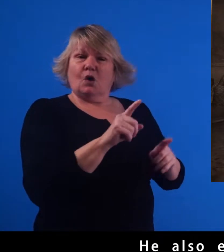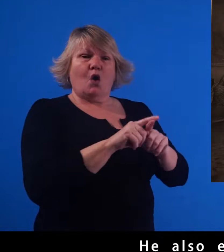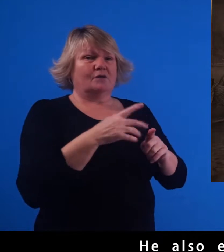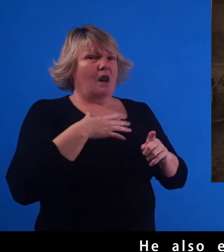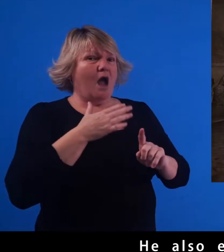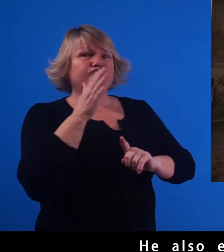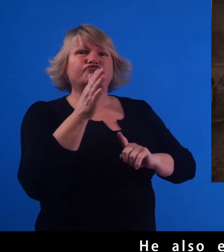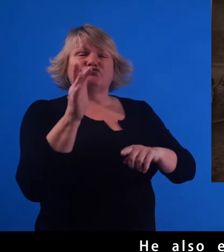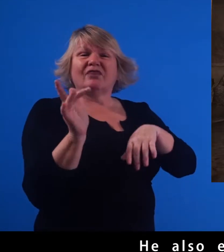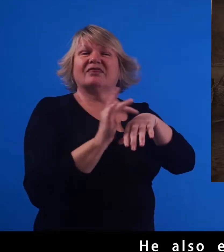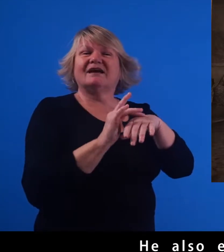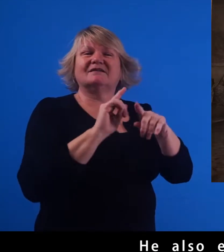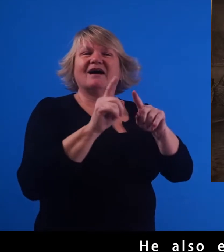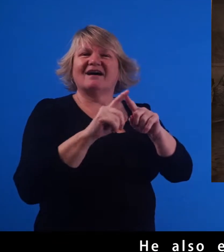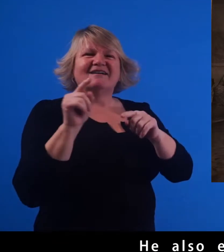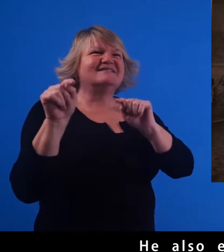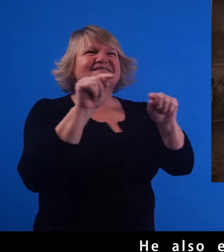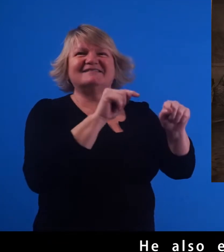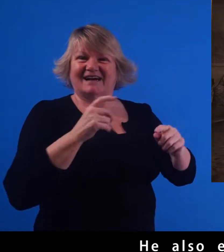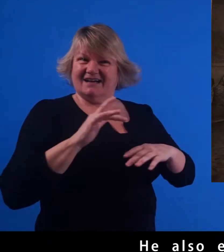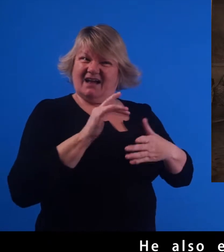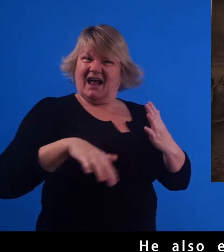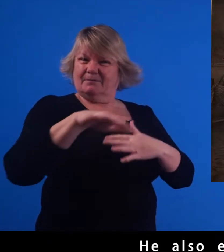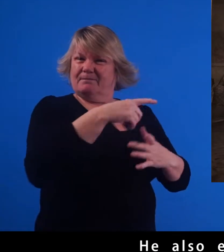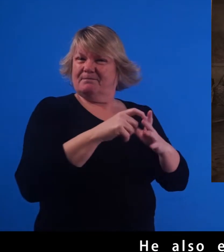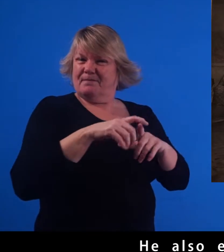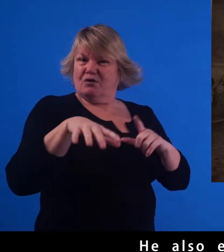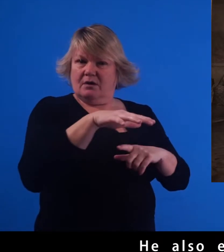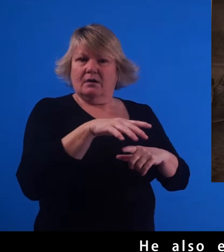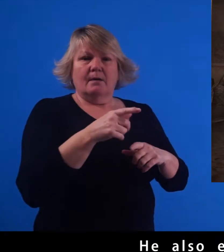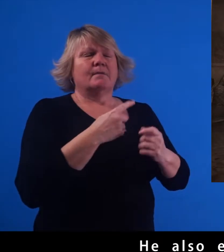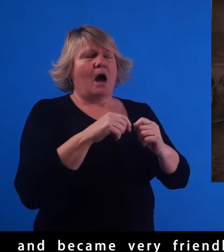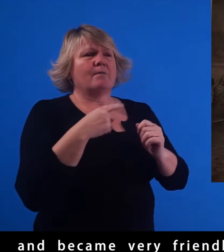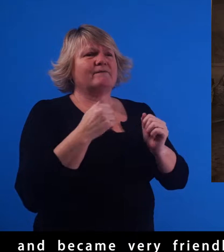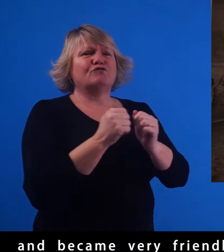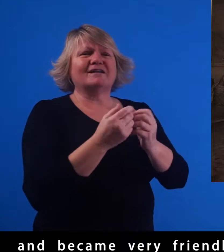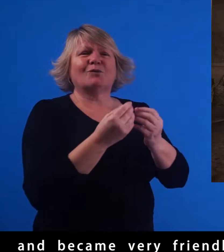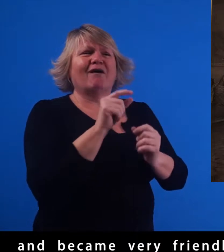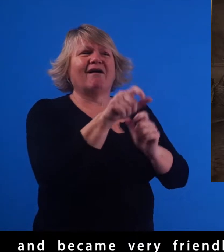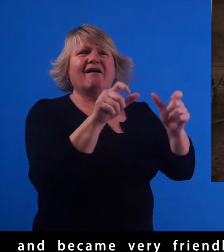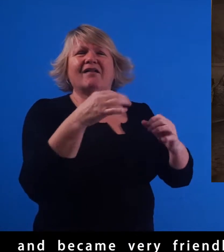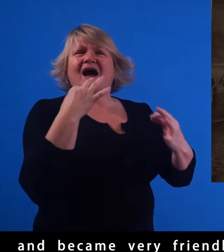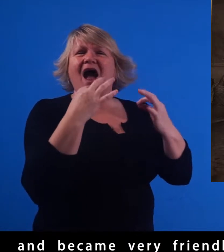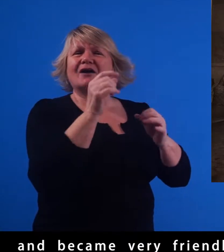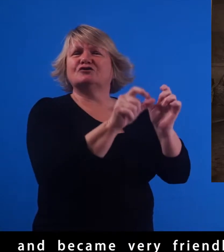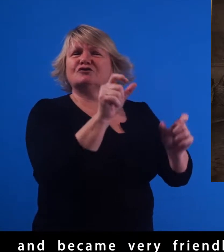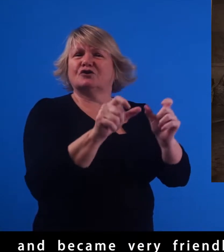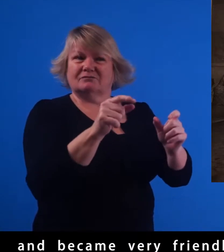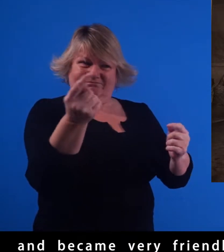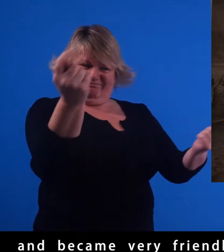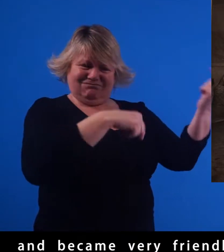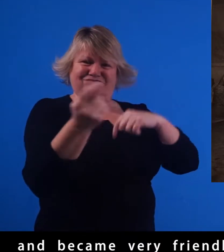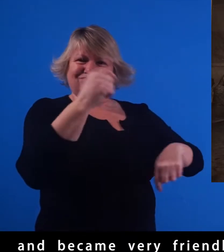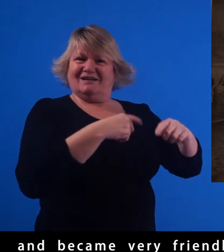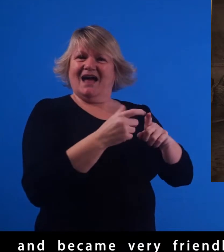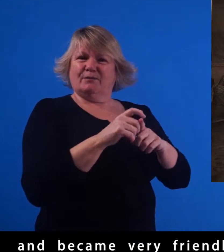He also enjoyed attending theatrical productions in the capital and became very friendly with some of the